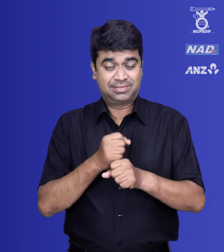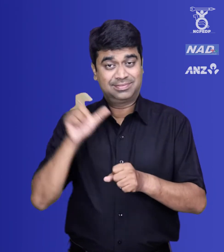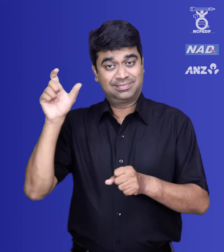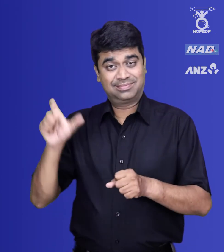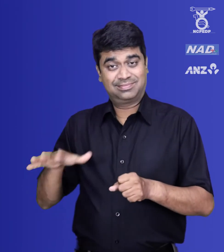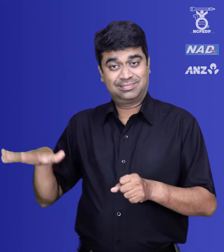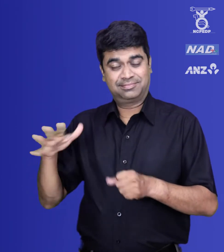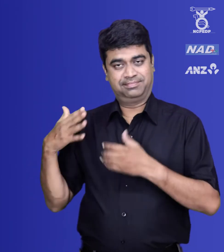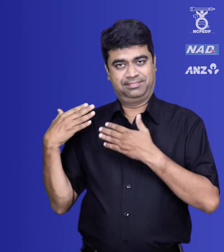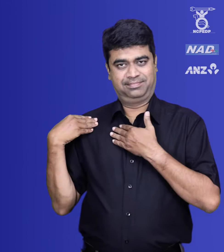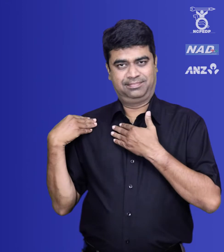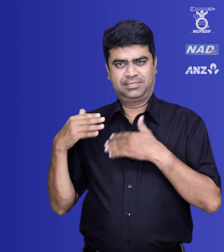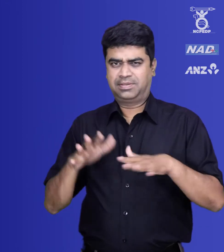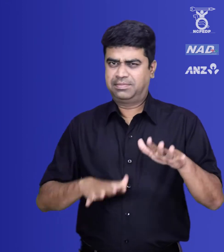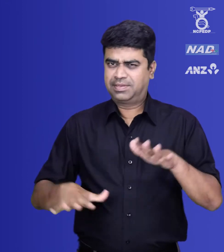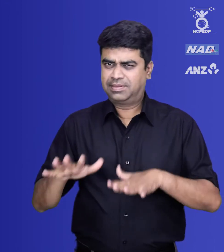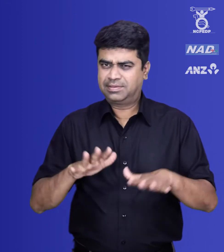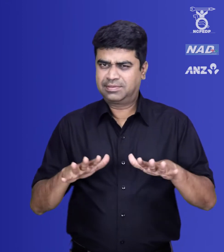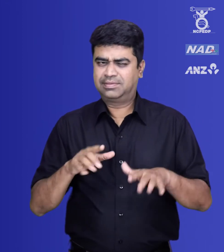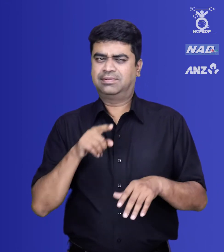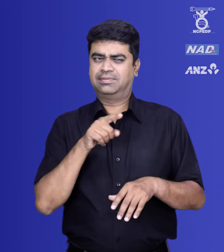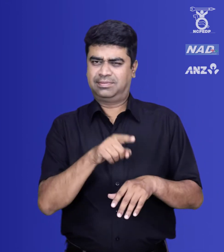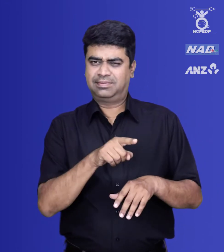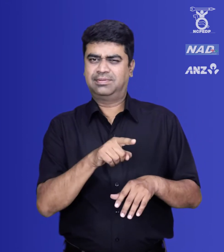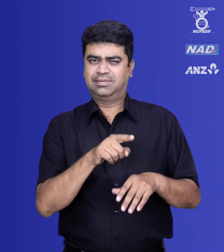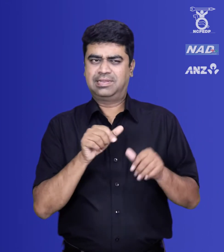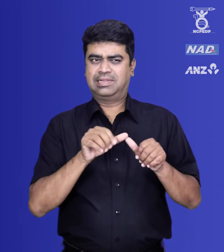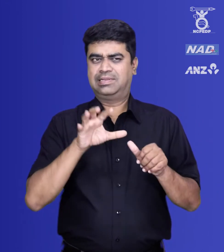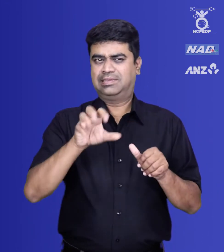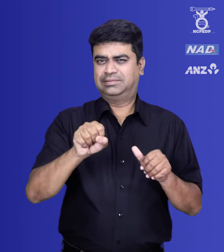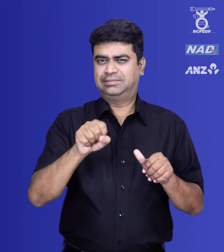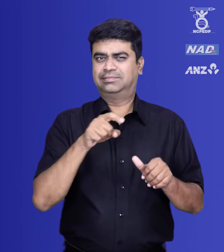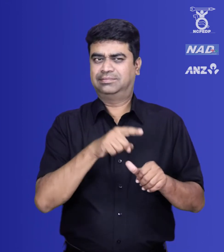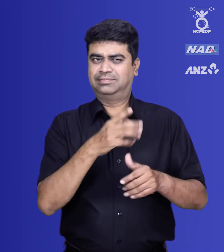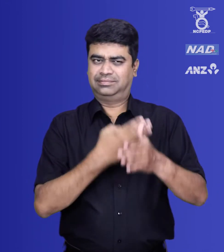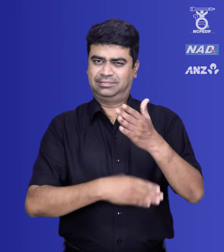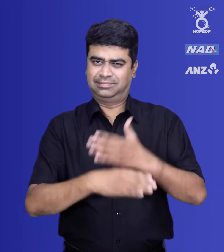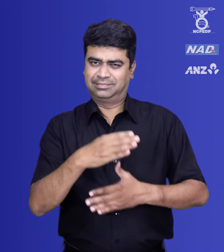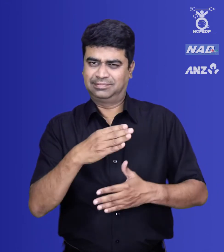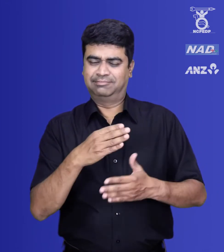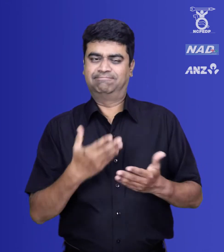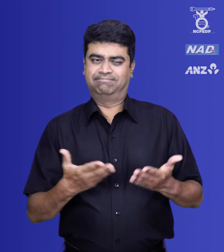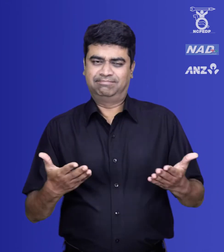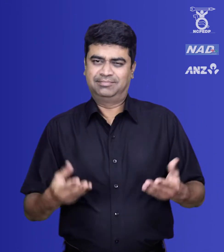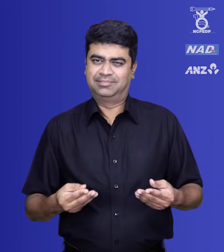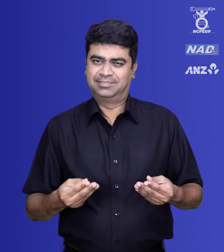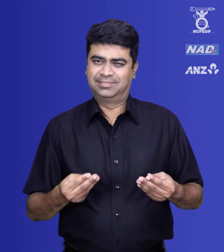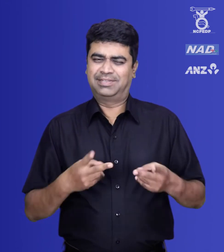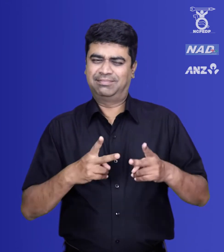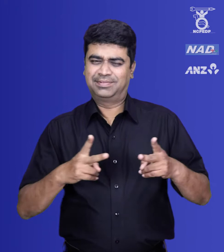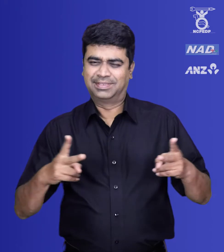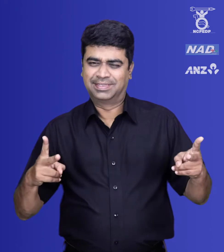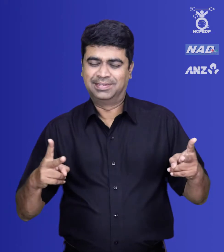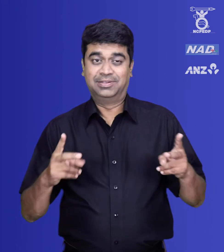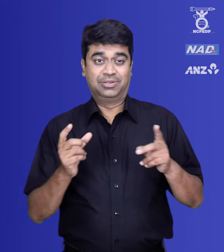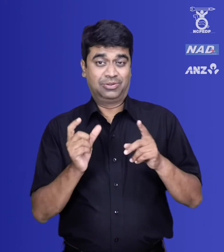The appropriate government shall take measures to promote development, production and distribution of universally